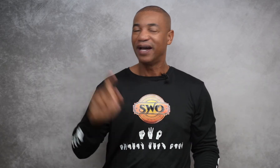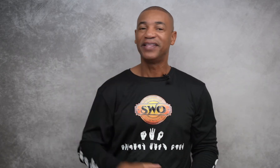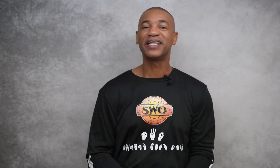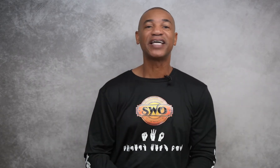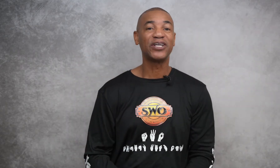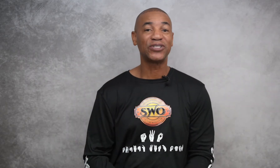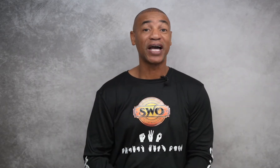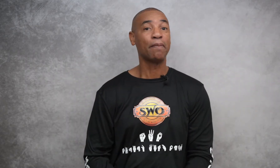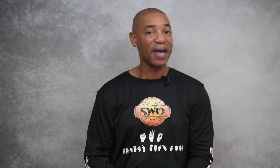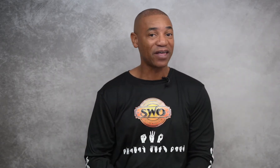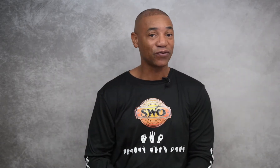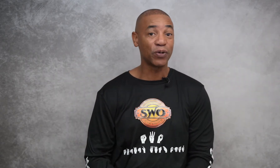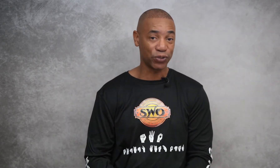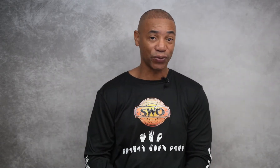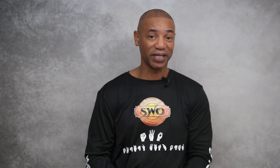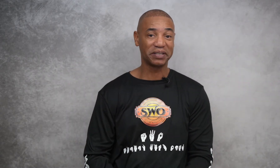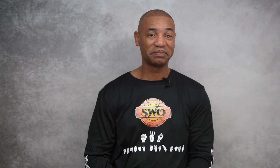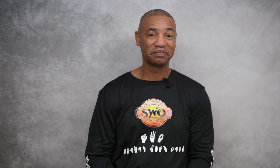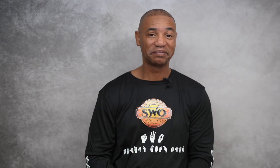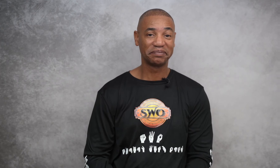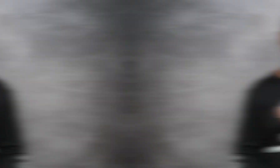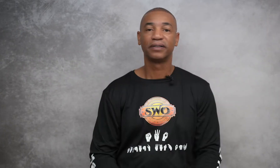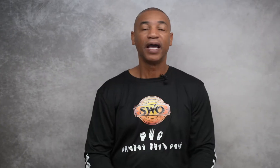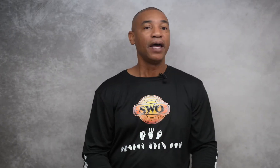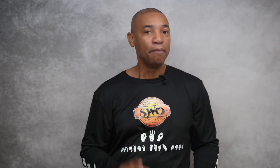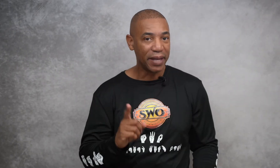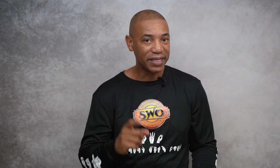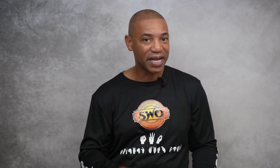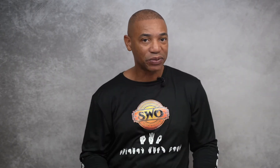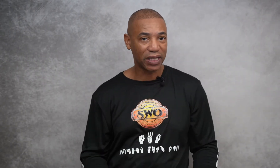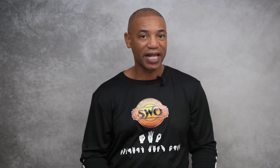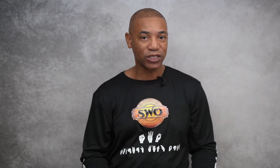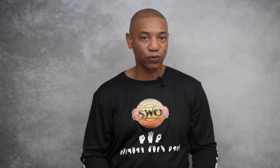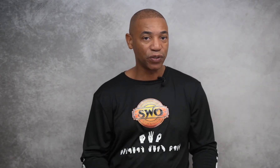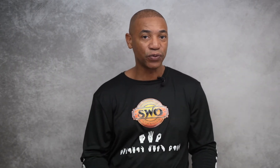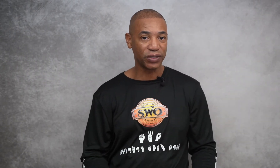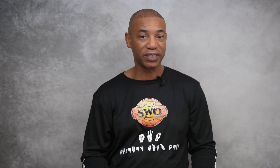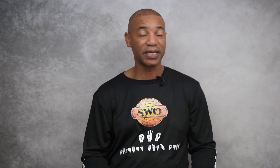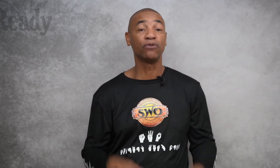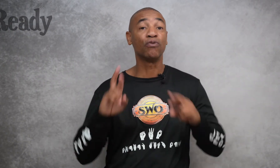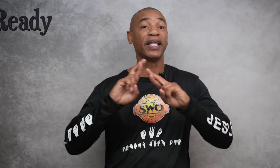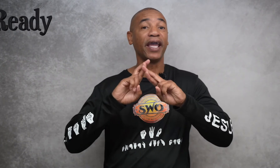That is how you sign bathroom or toilet. Many times in the classroom, you will see the sign ready.